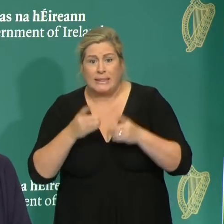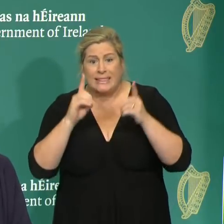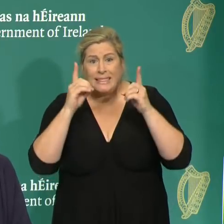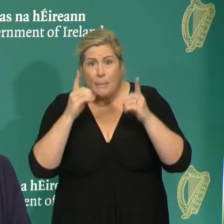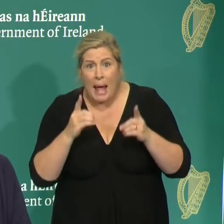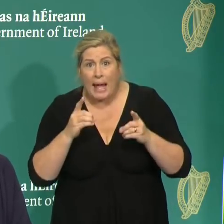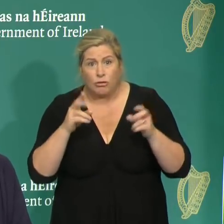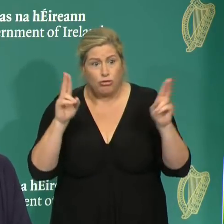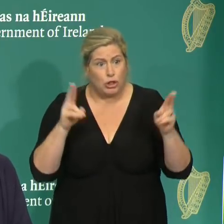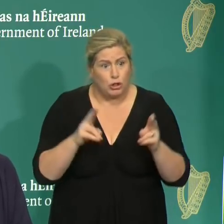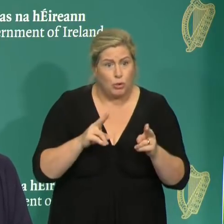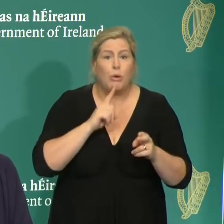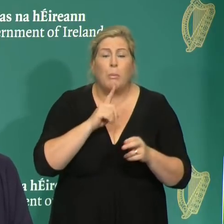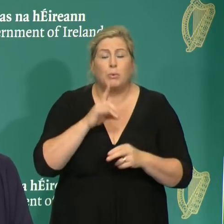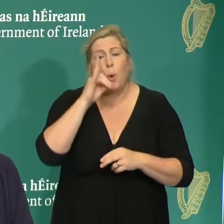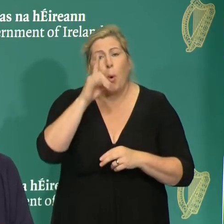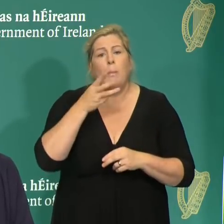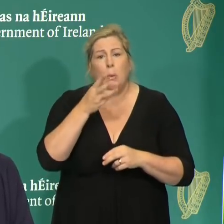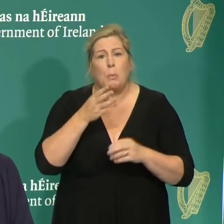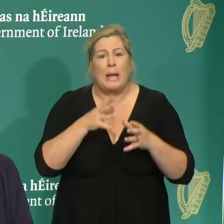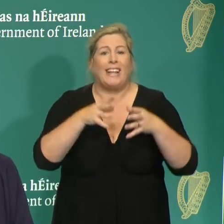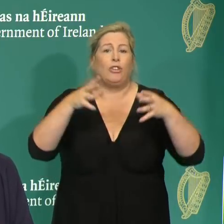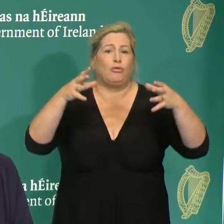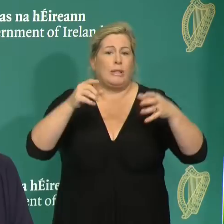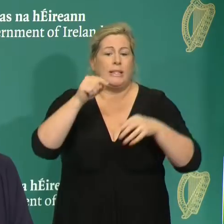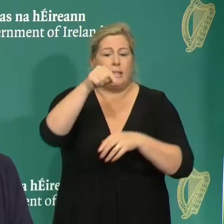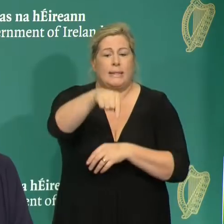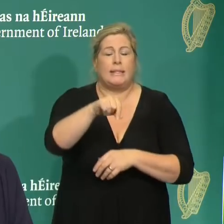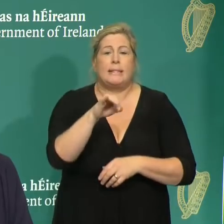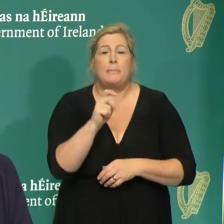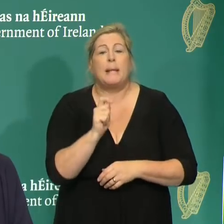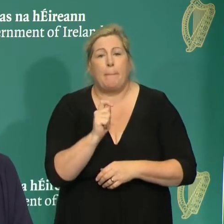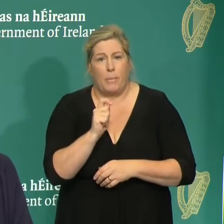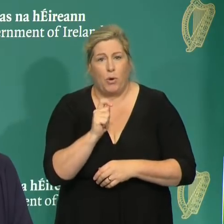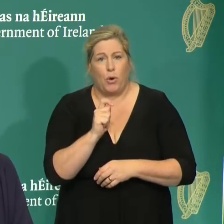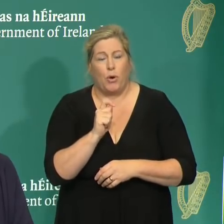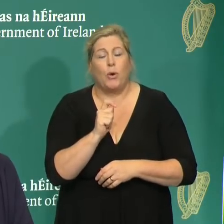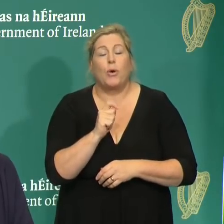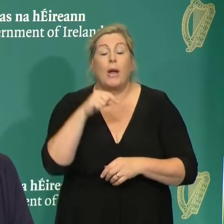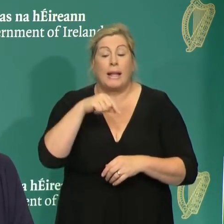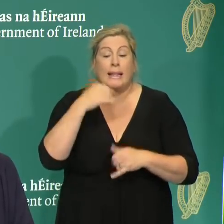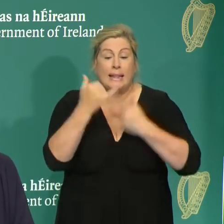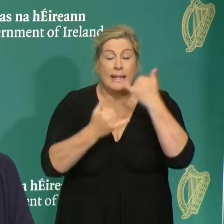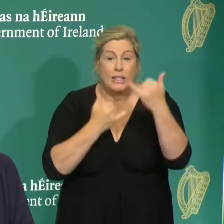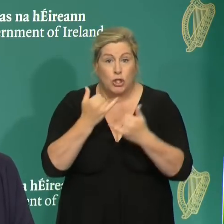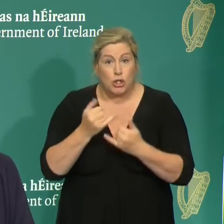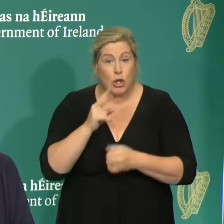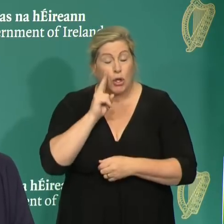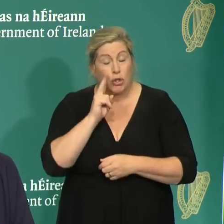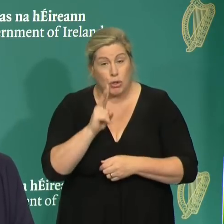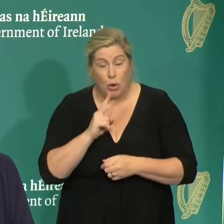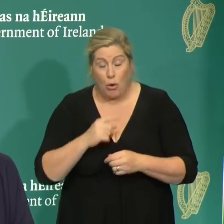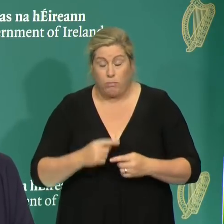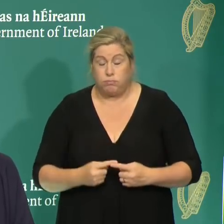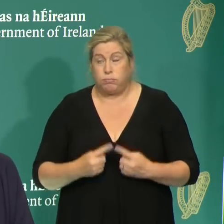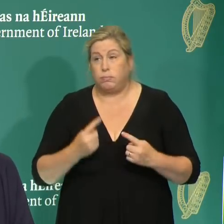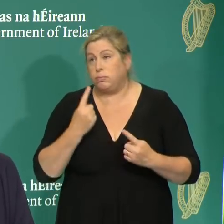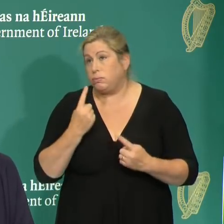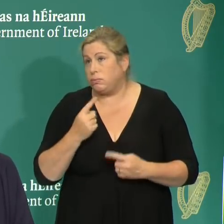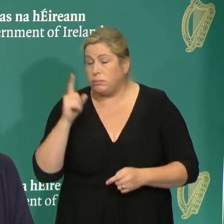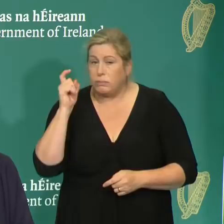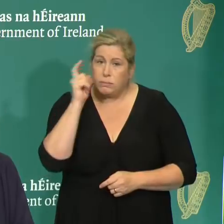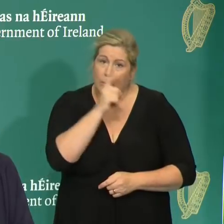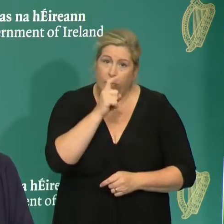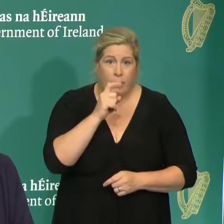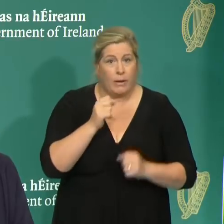reduced, but they hope to see this returning to higher levels by September. This year saw unprecedented difficulties in